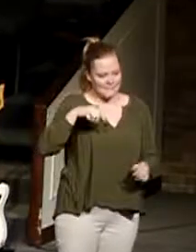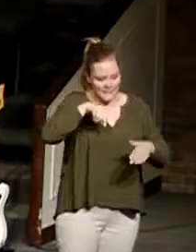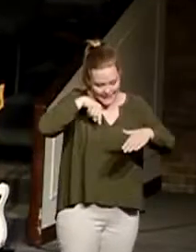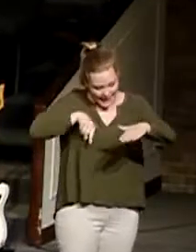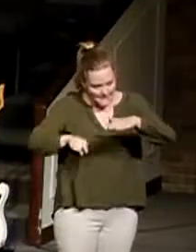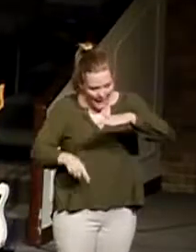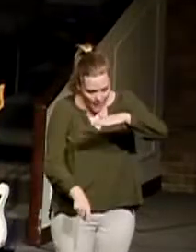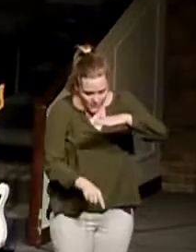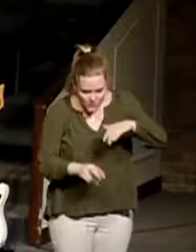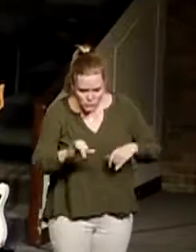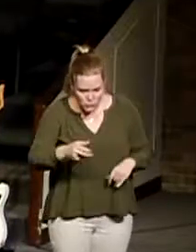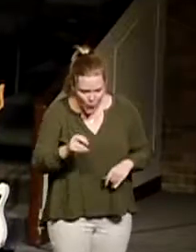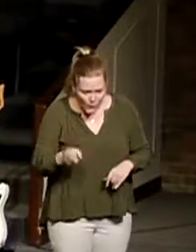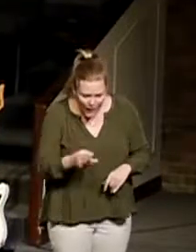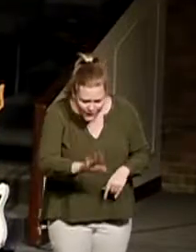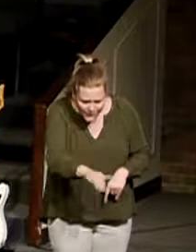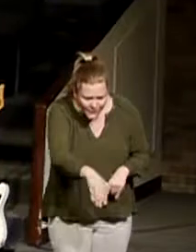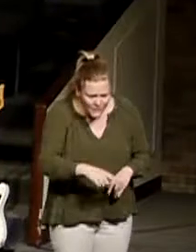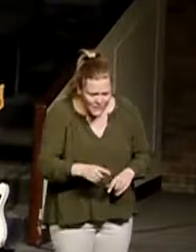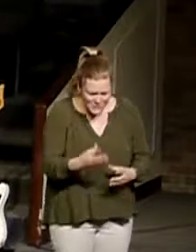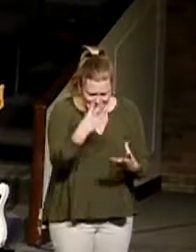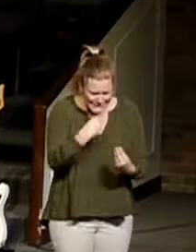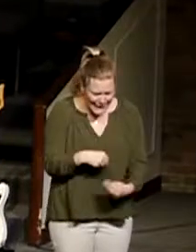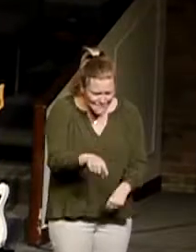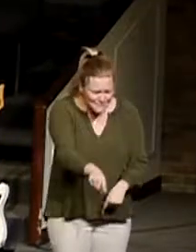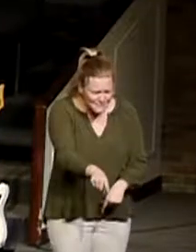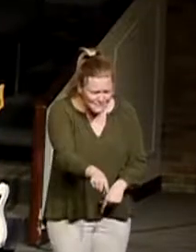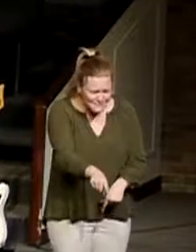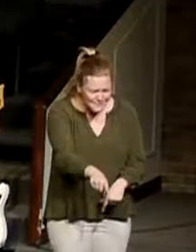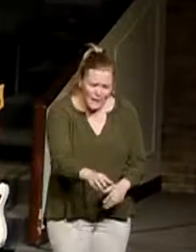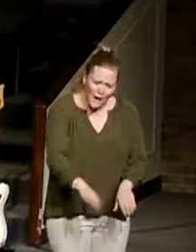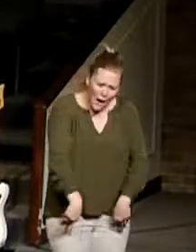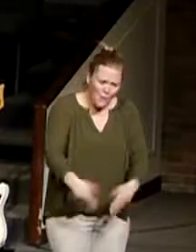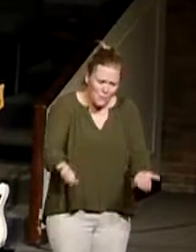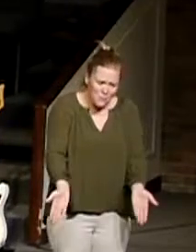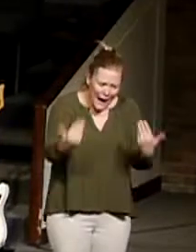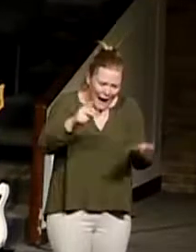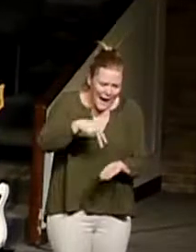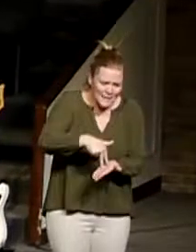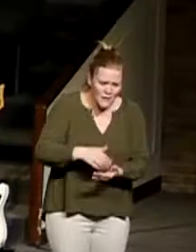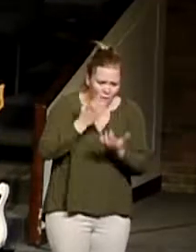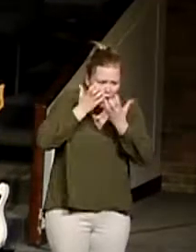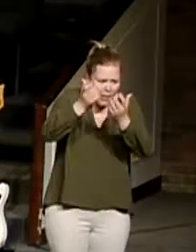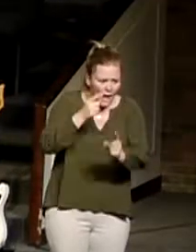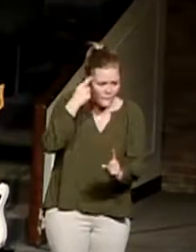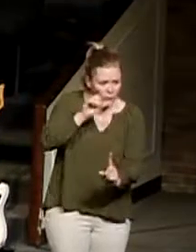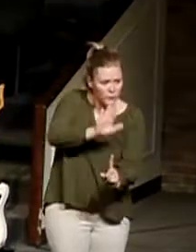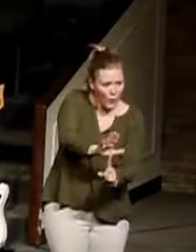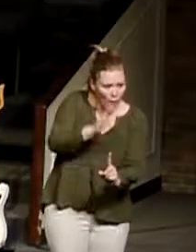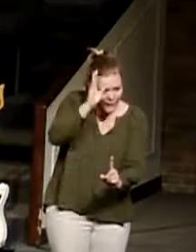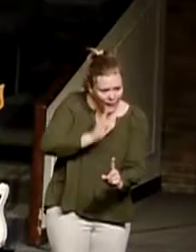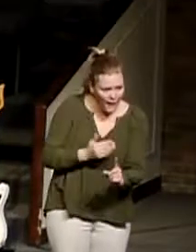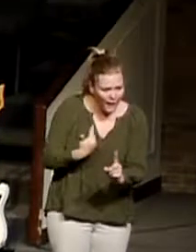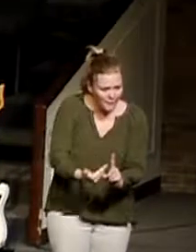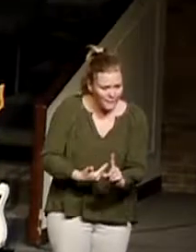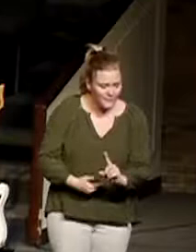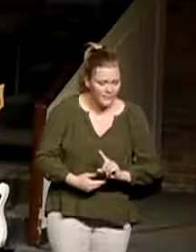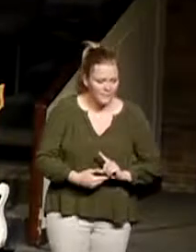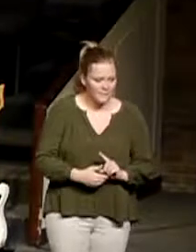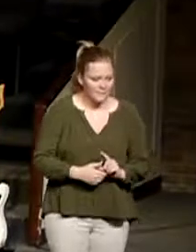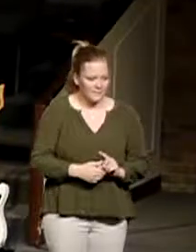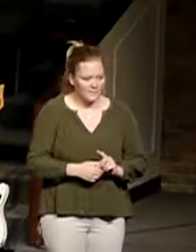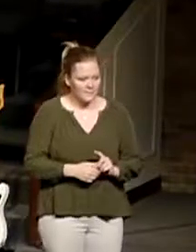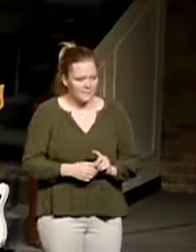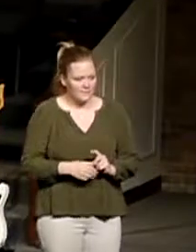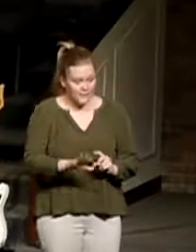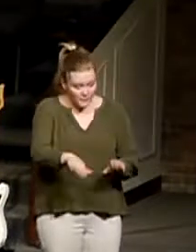him, "What do you mean, you sleeper? Arise, call out to your God." And they said to one